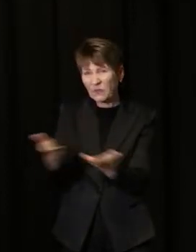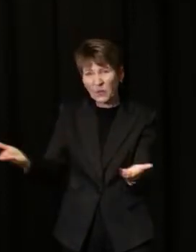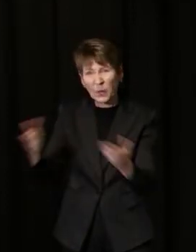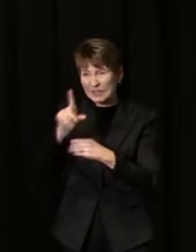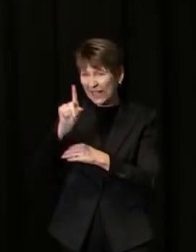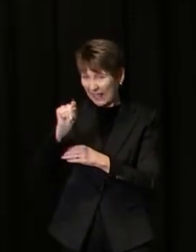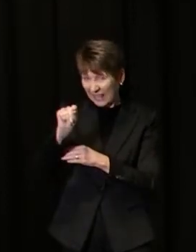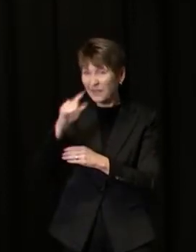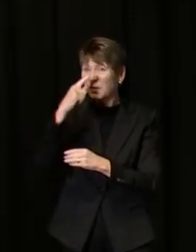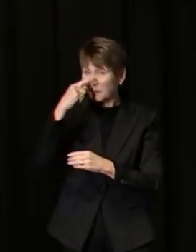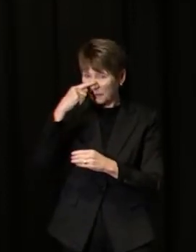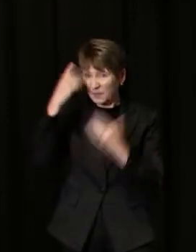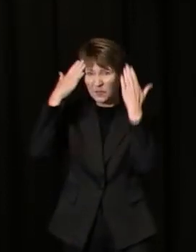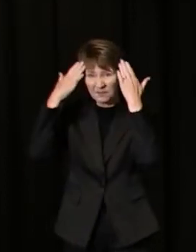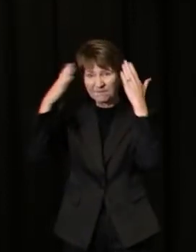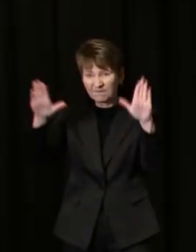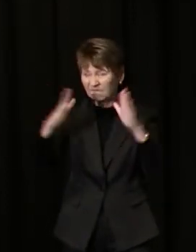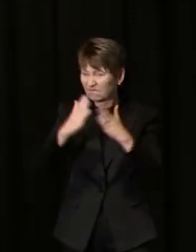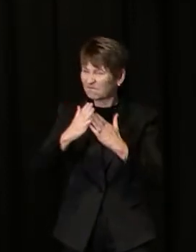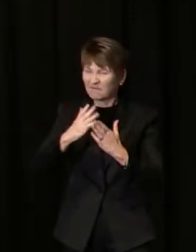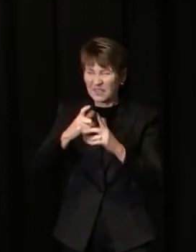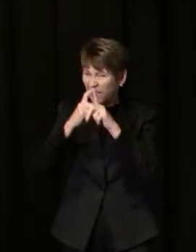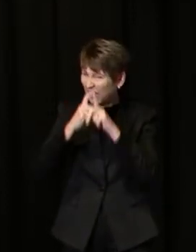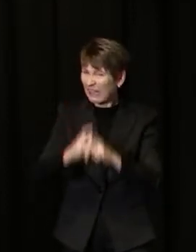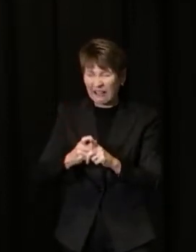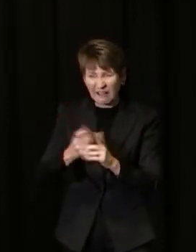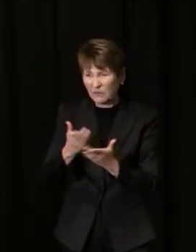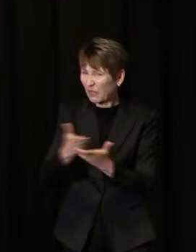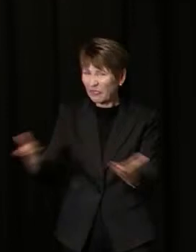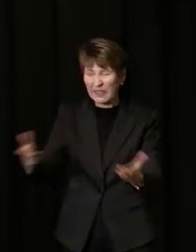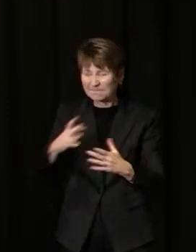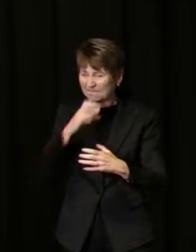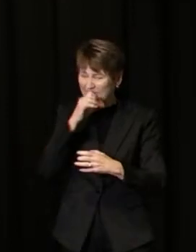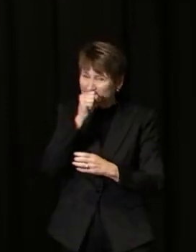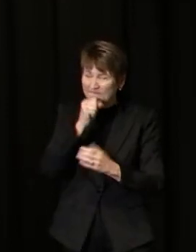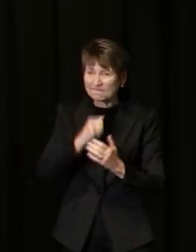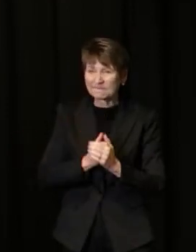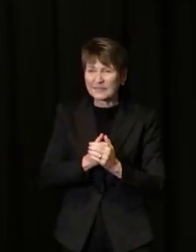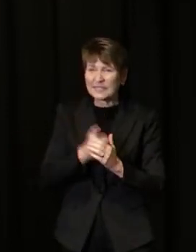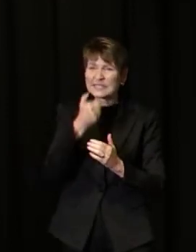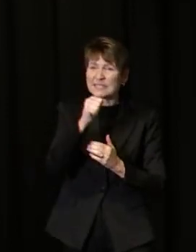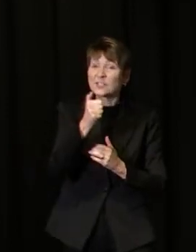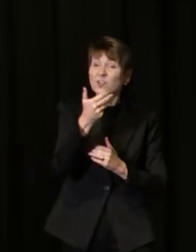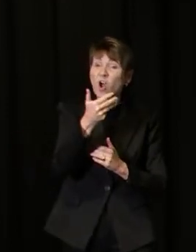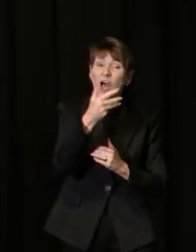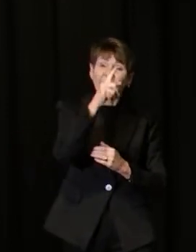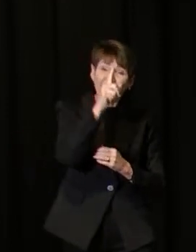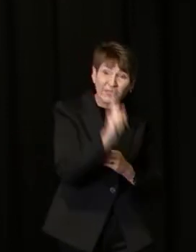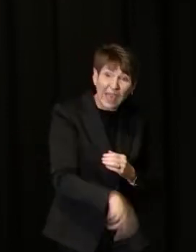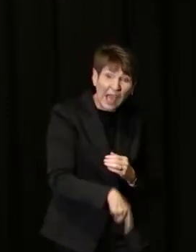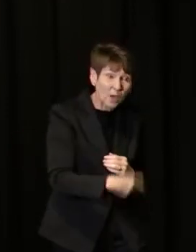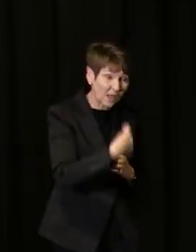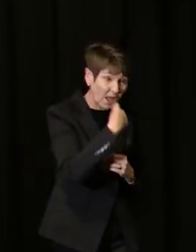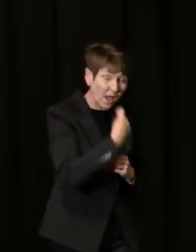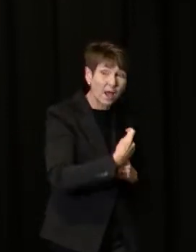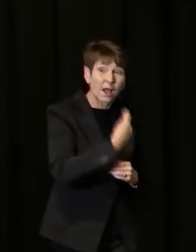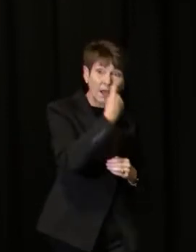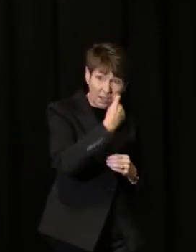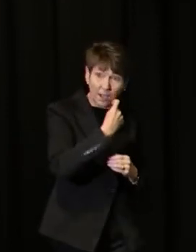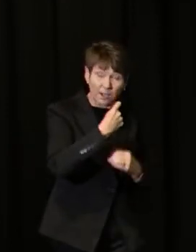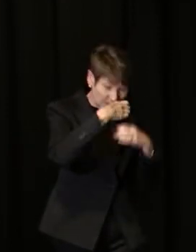11 people. This will be an incredibly difficult time for them. There were 69,624 tests that were processed,